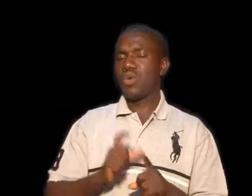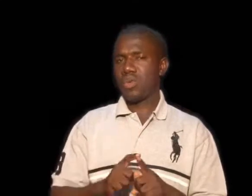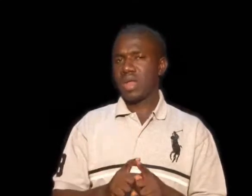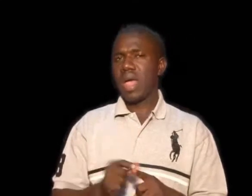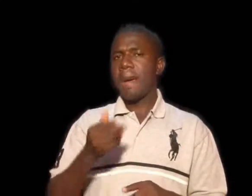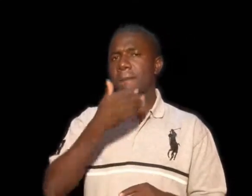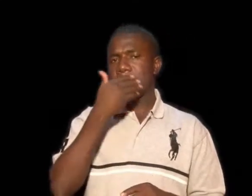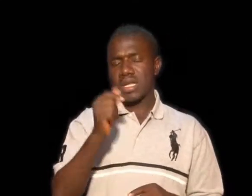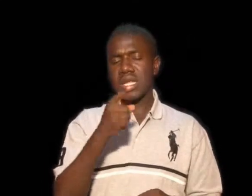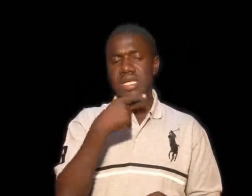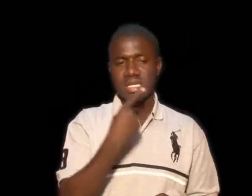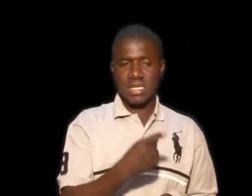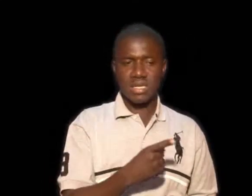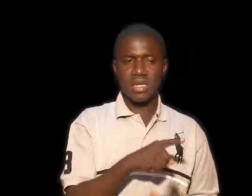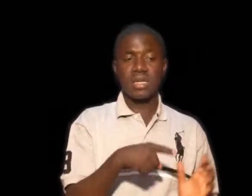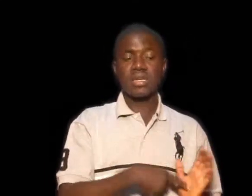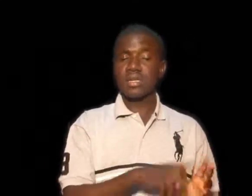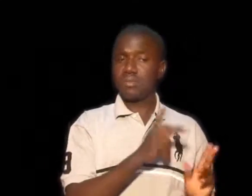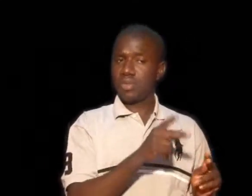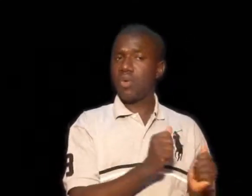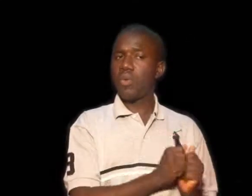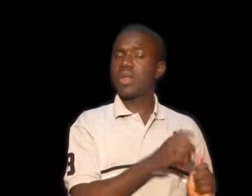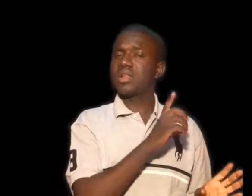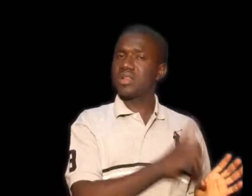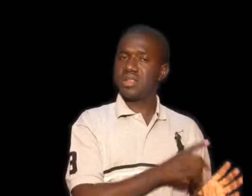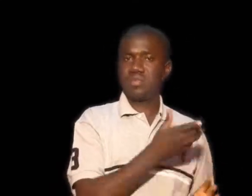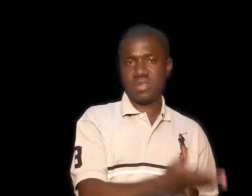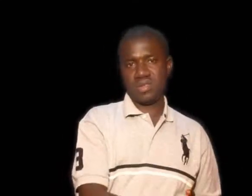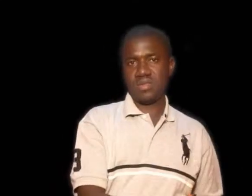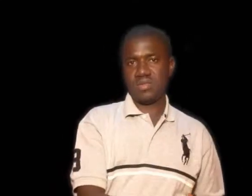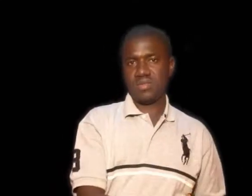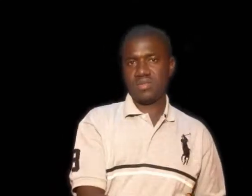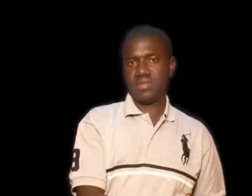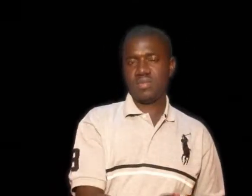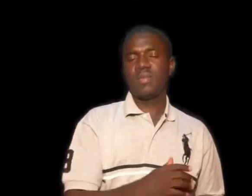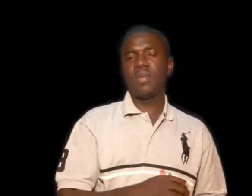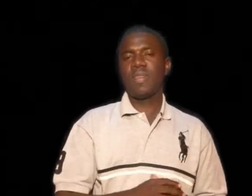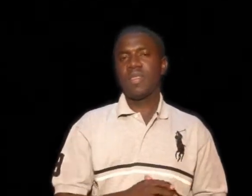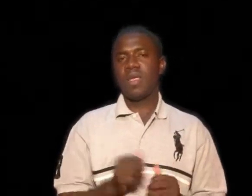context. Say, the person with a disability.